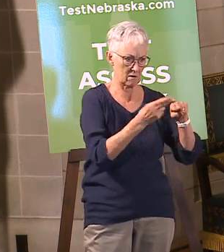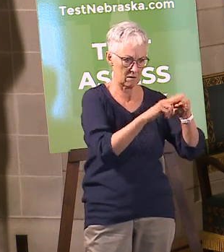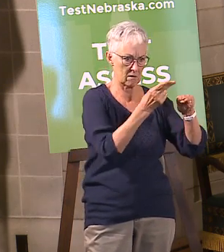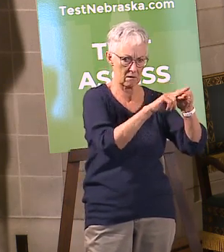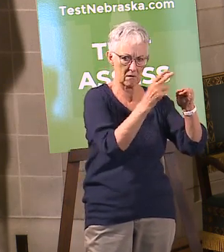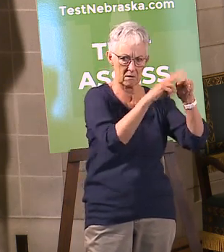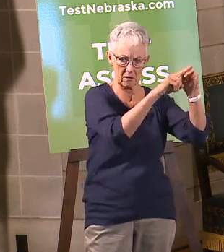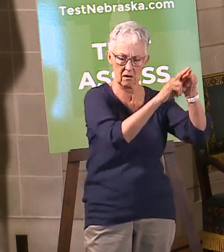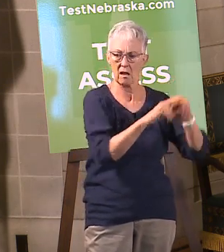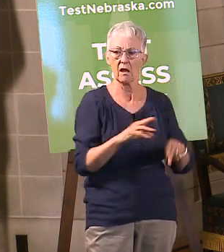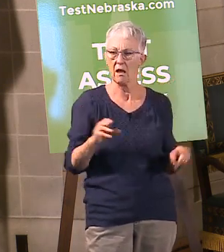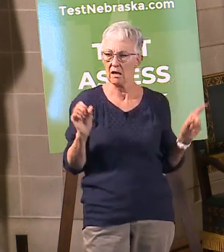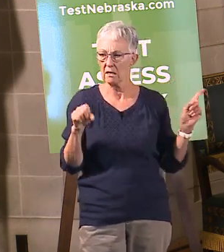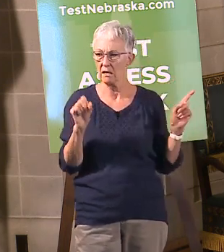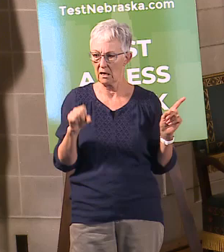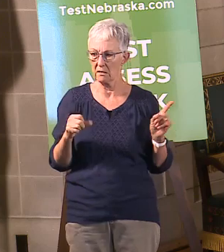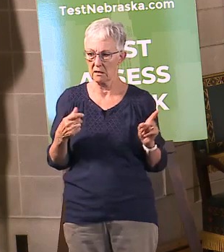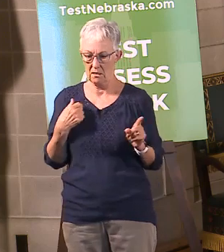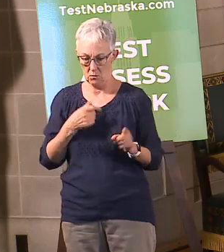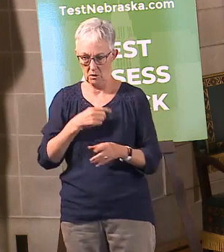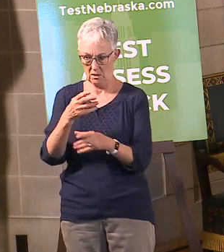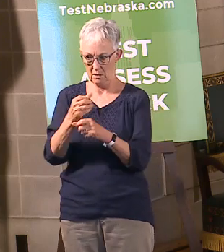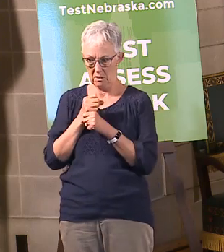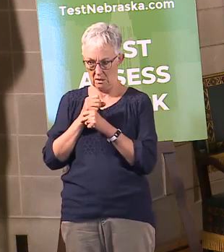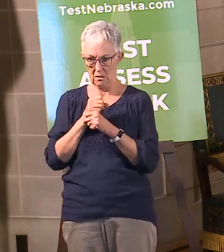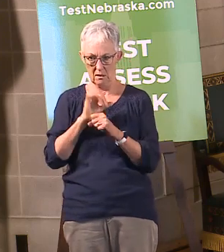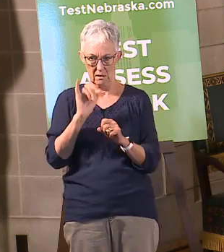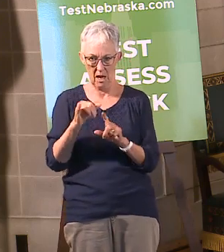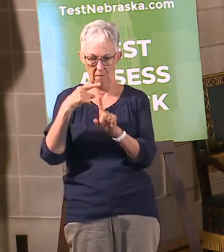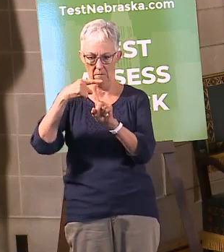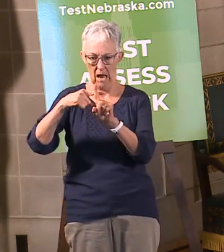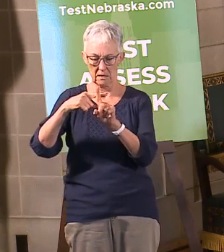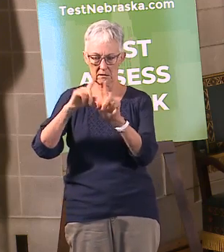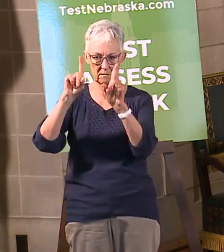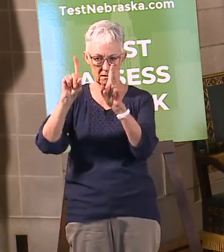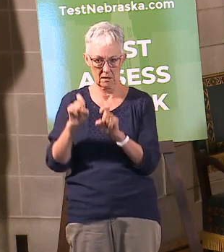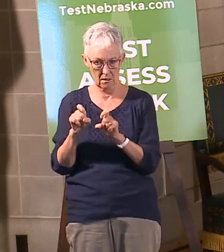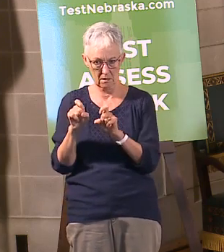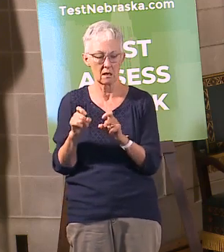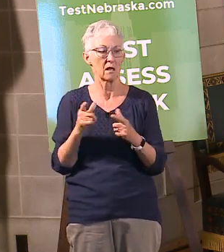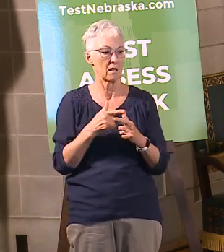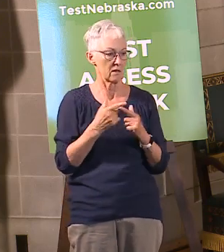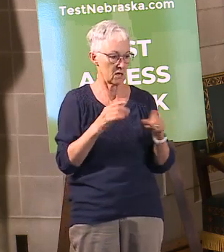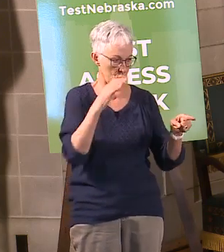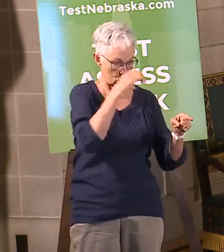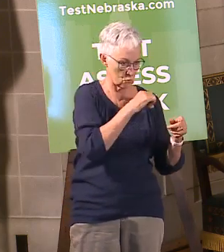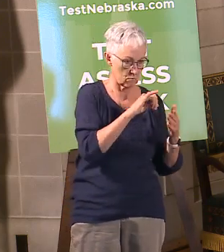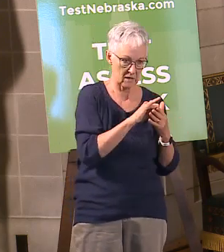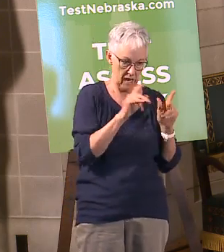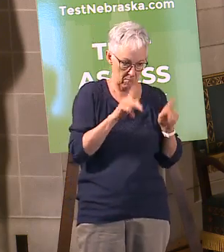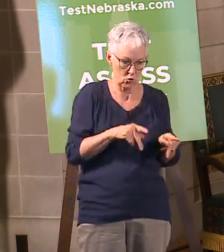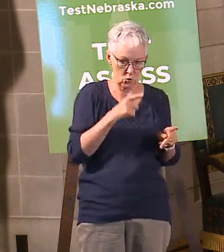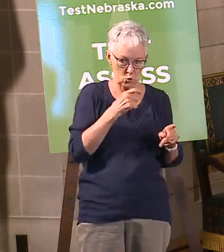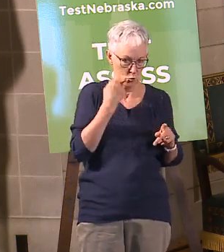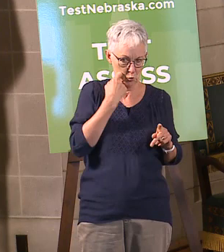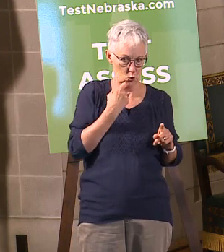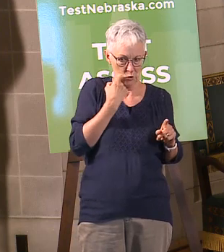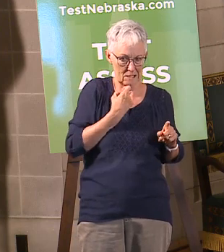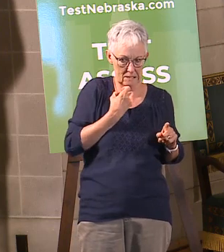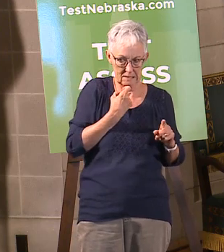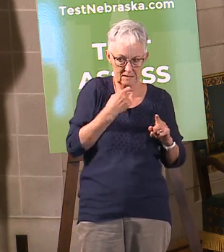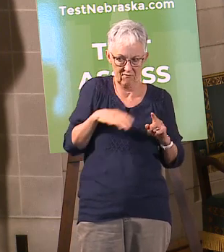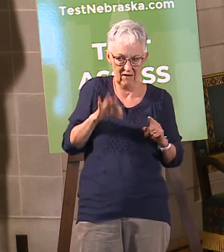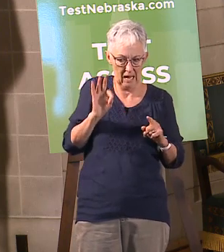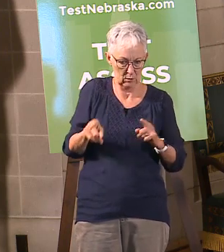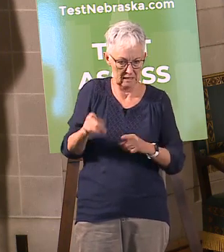is positive. So that person has tested positive within just the last few days. So I think it's safe to assume that person is an active,